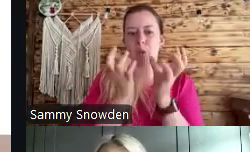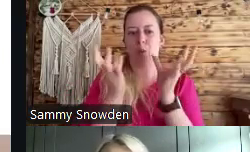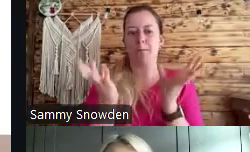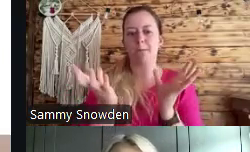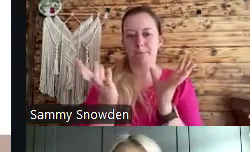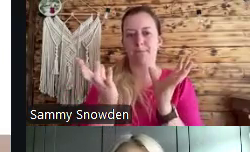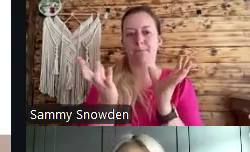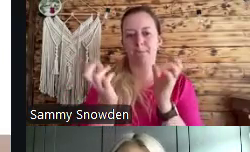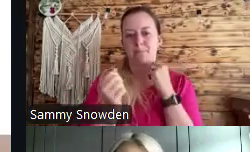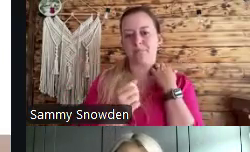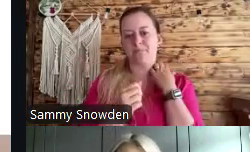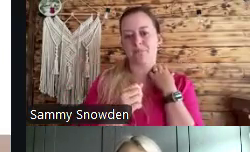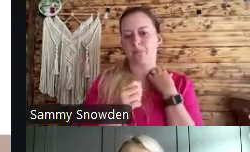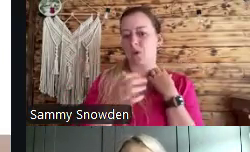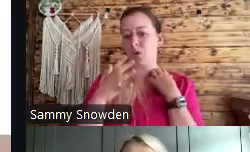bit of the